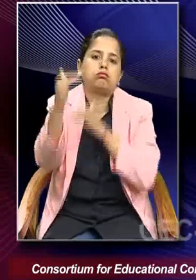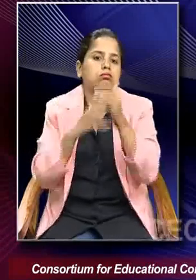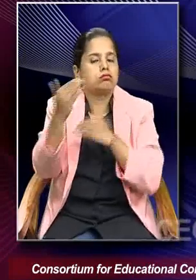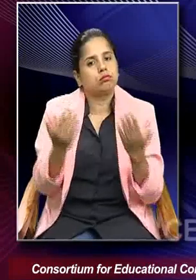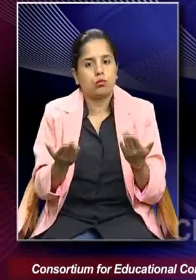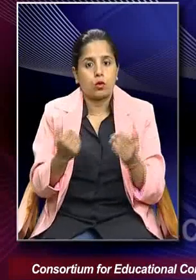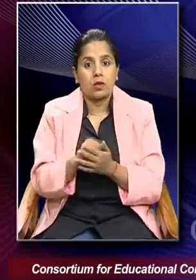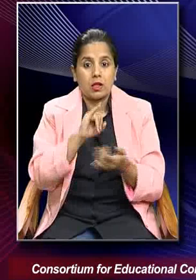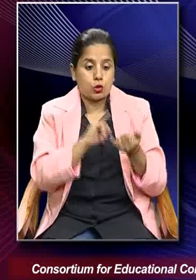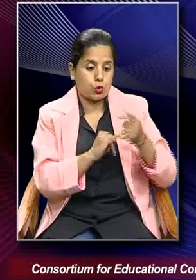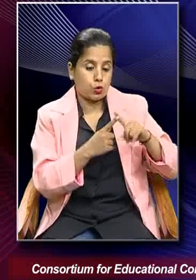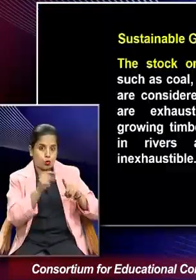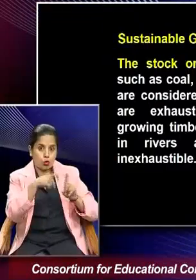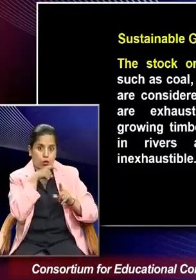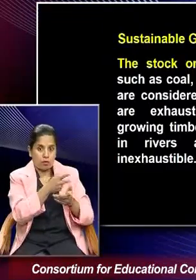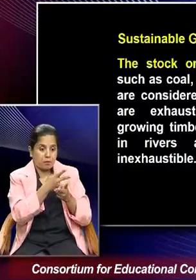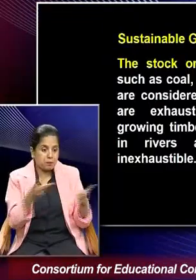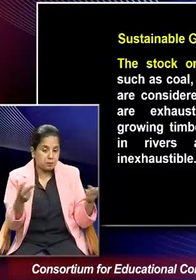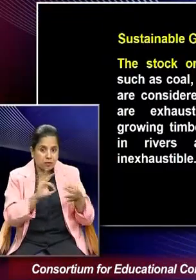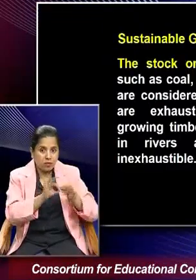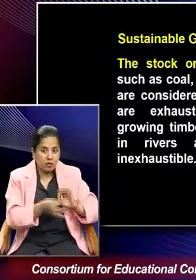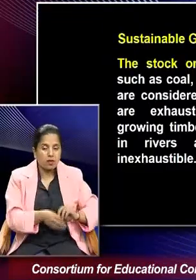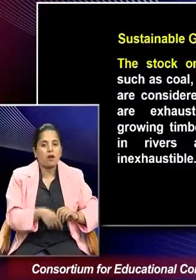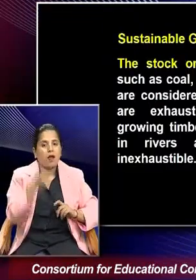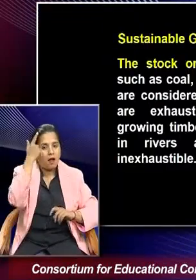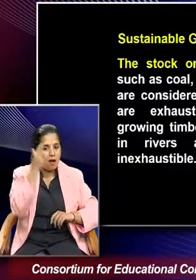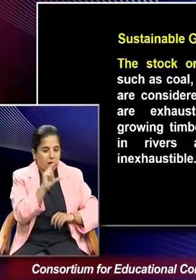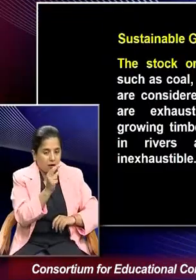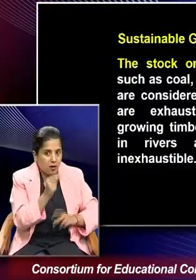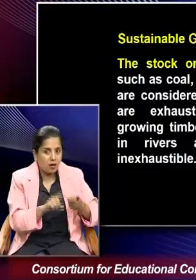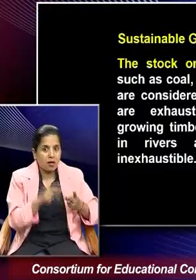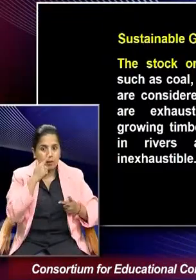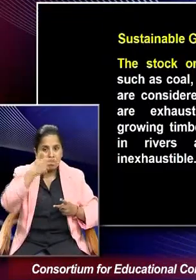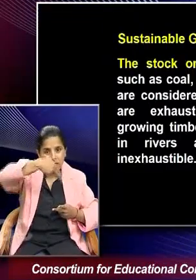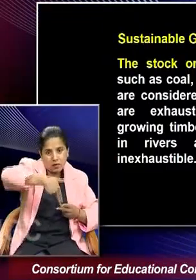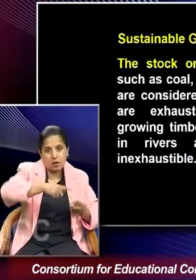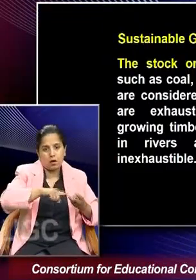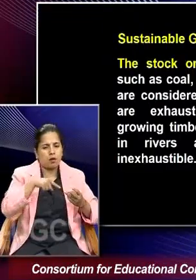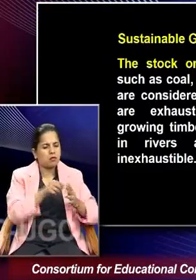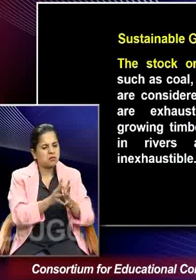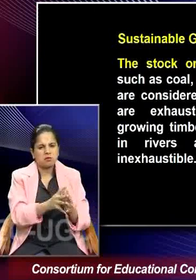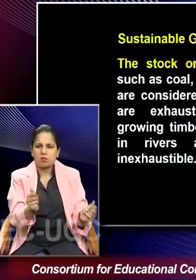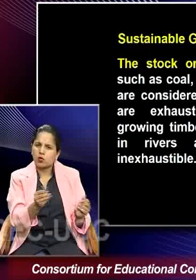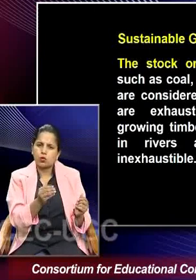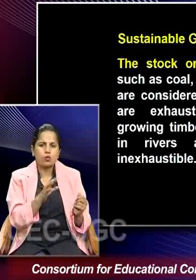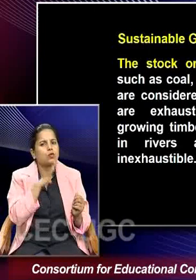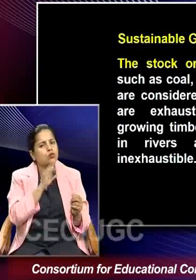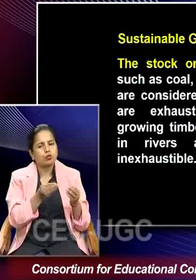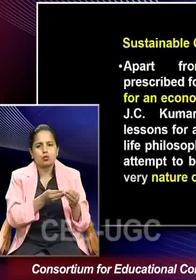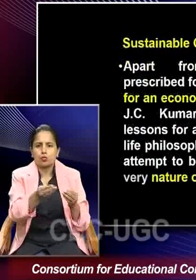The stock reservoirs, materials like coal, petroleum, they are all transient in nature, so they are